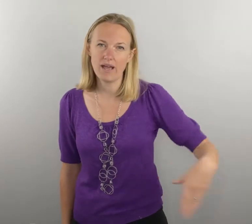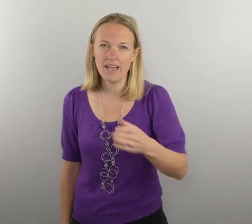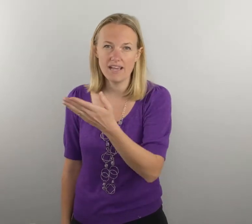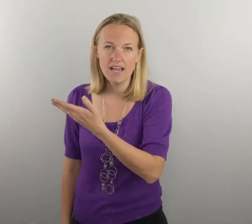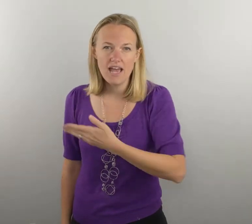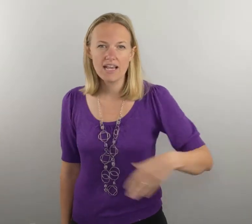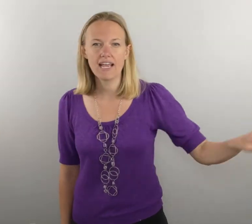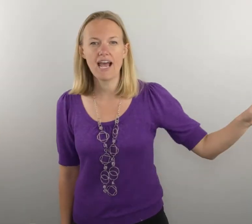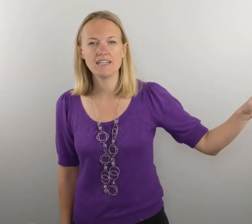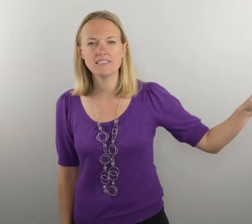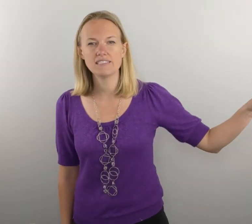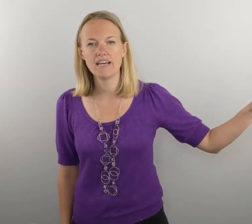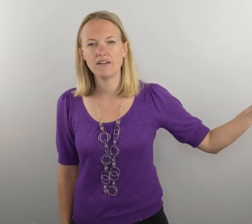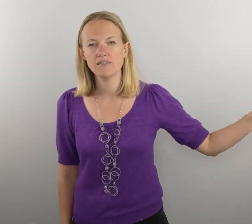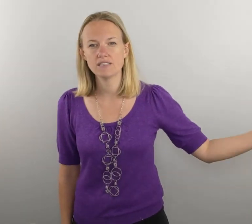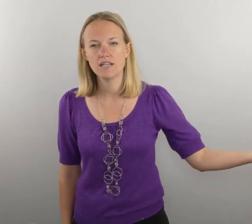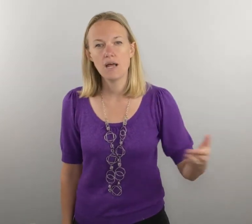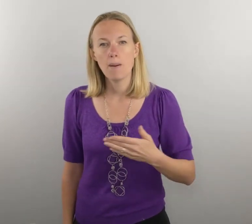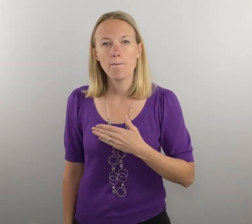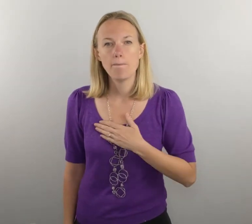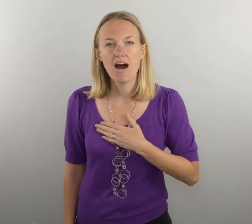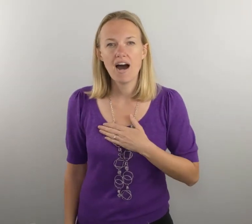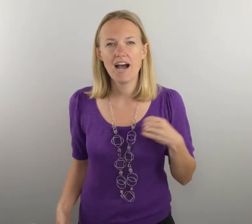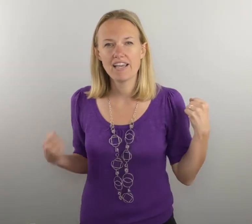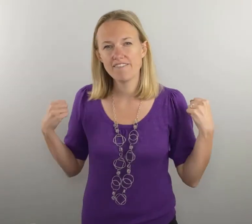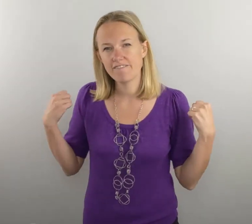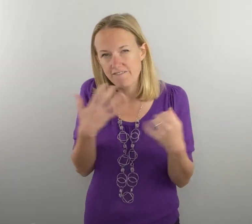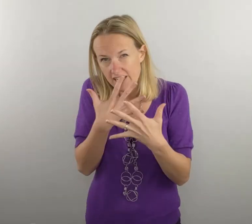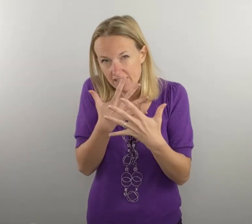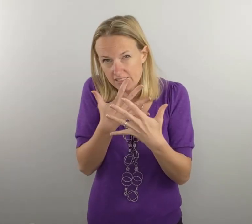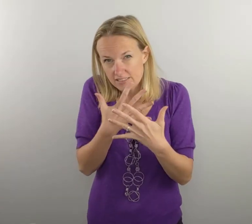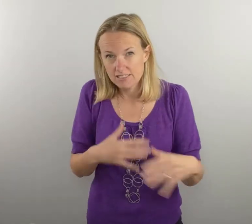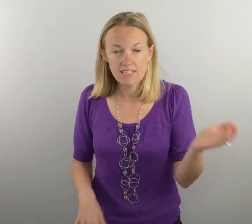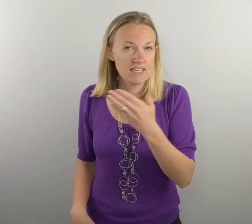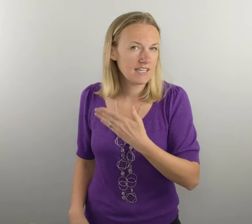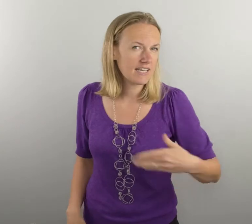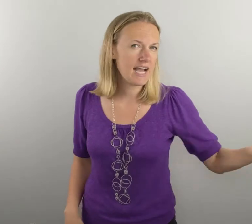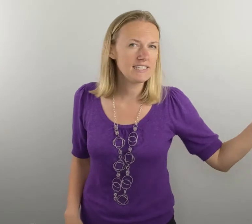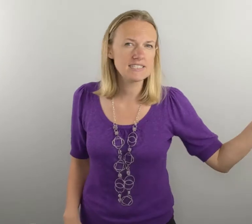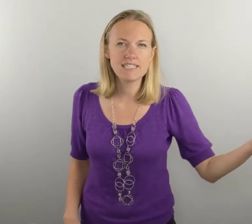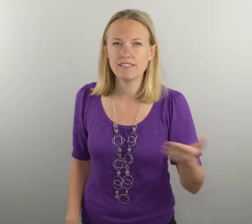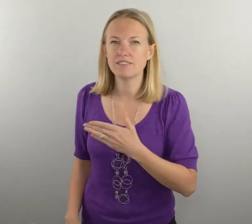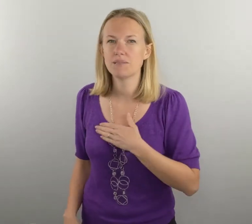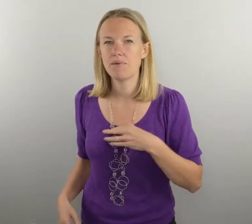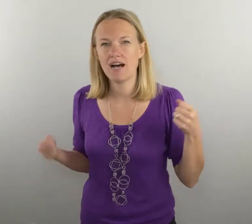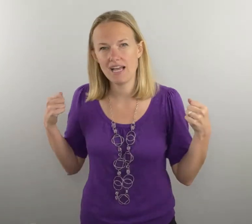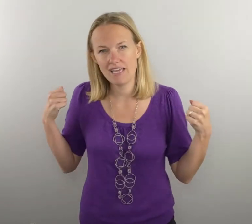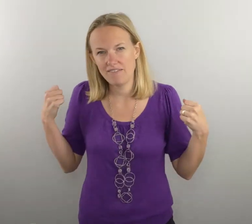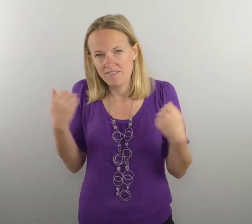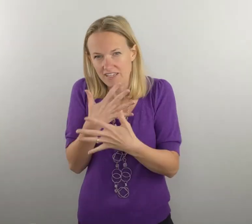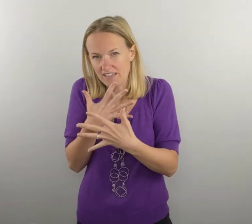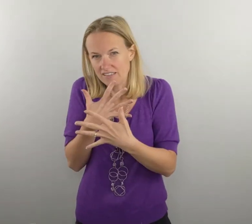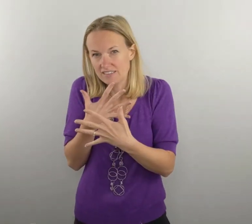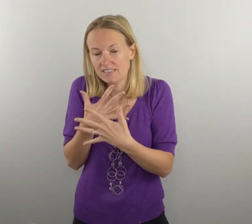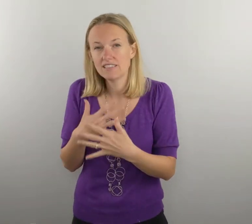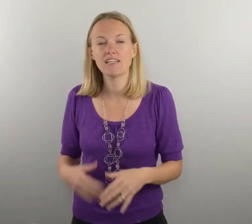away, cast out my fears. Cast out my fears,